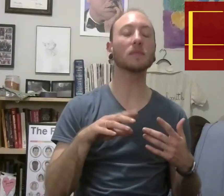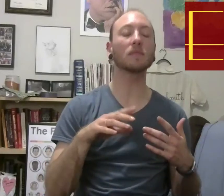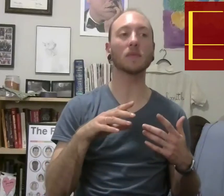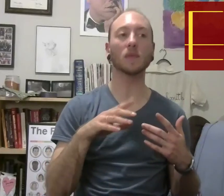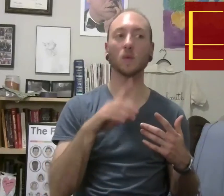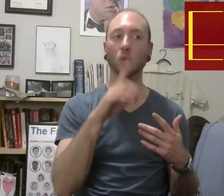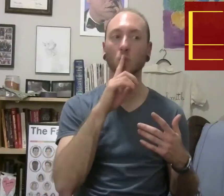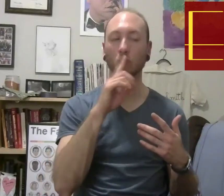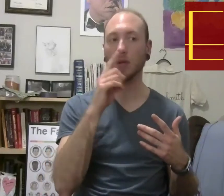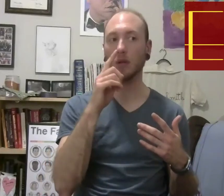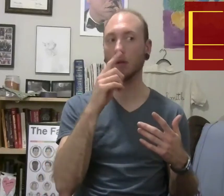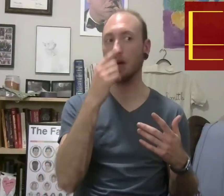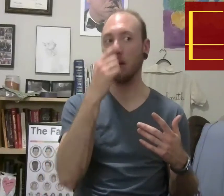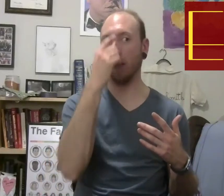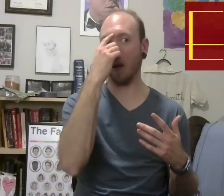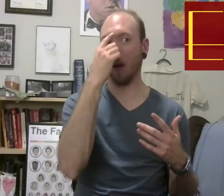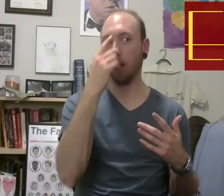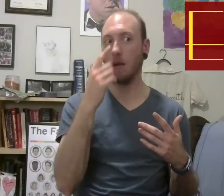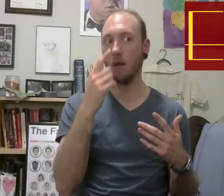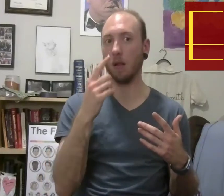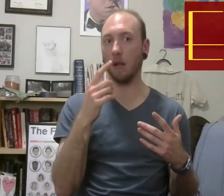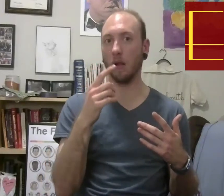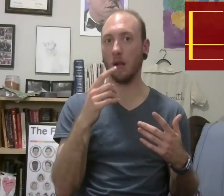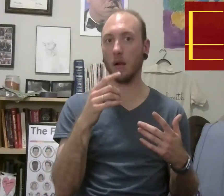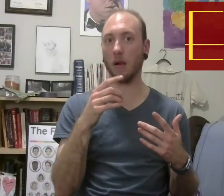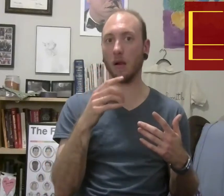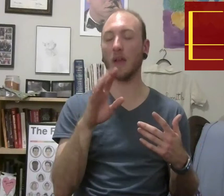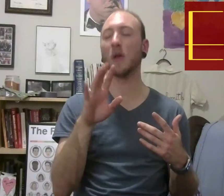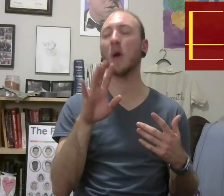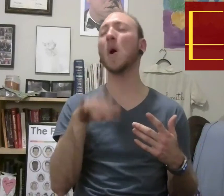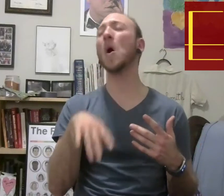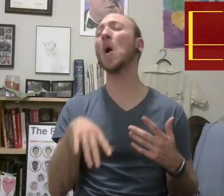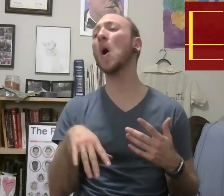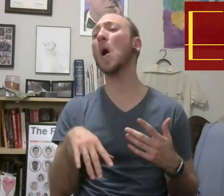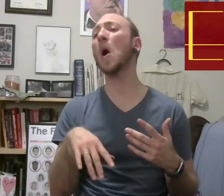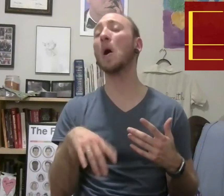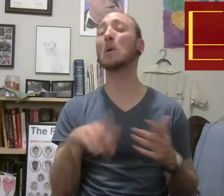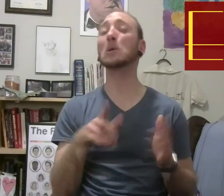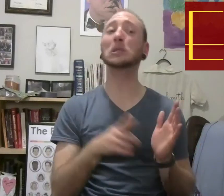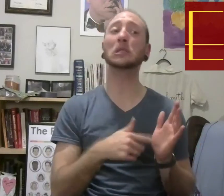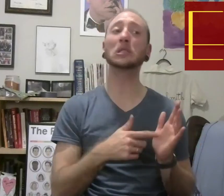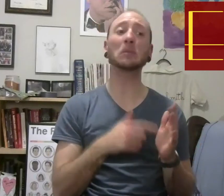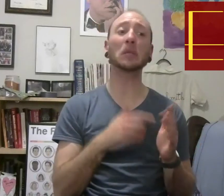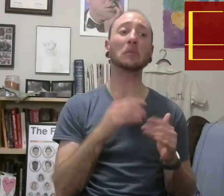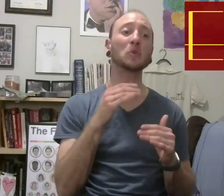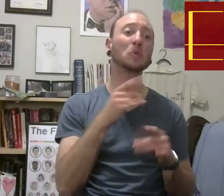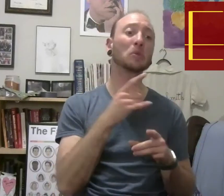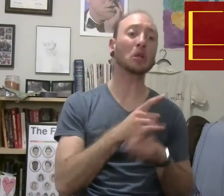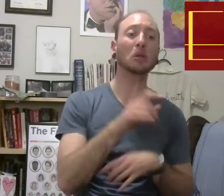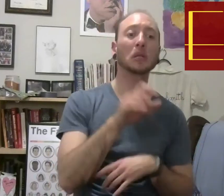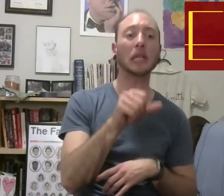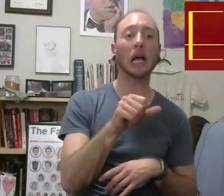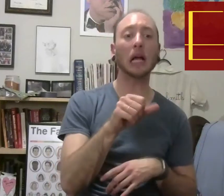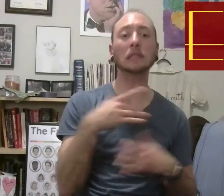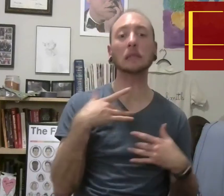like, yeah, sometimes I drink too much. I almost always lose control when I drink. I cannot control the quantity